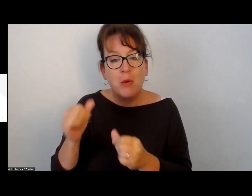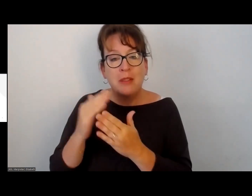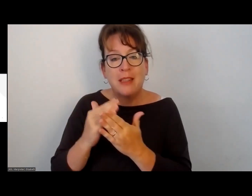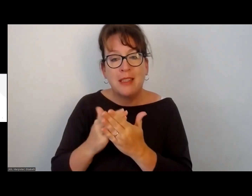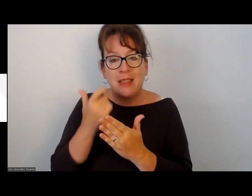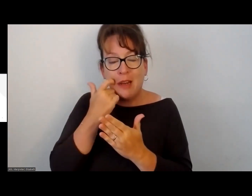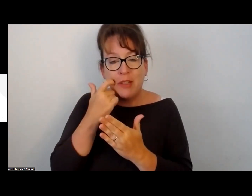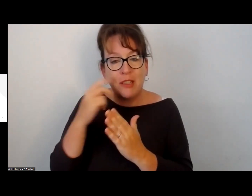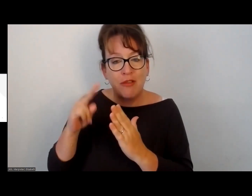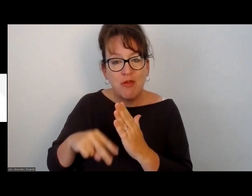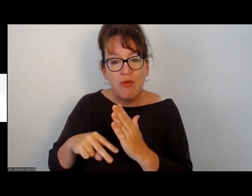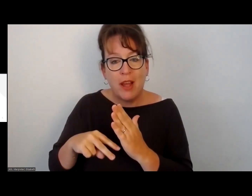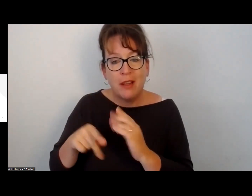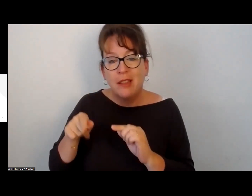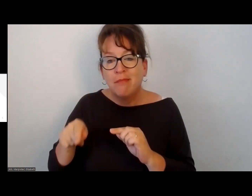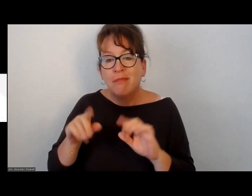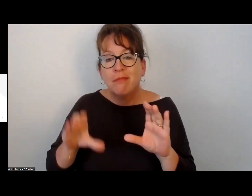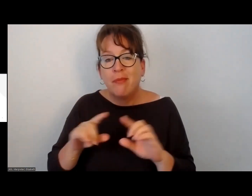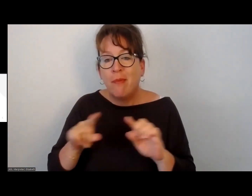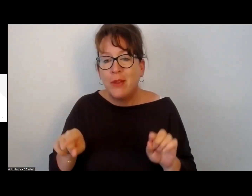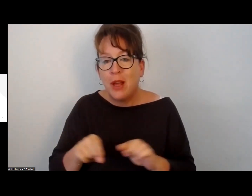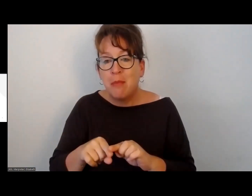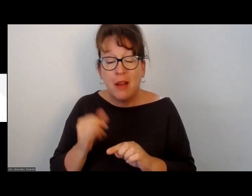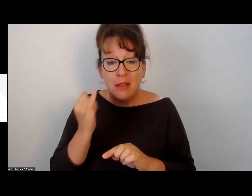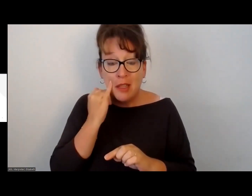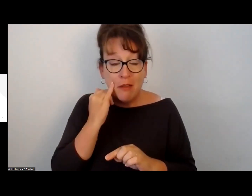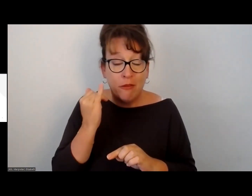the chat if something comes up.